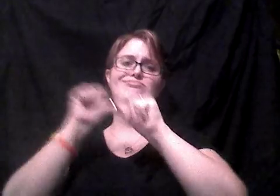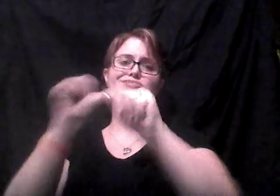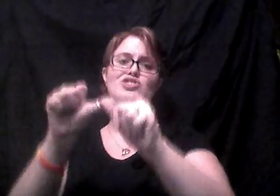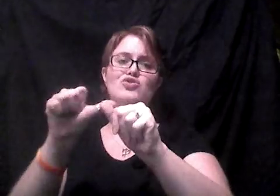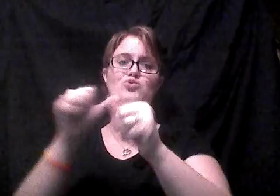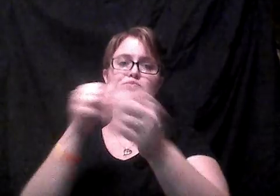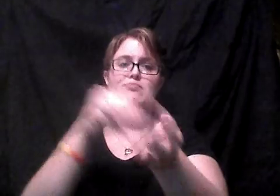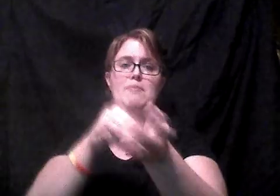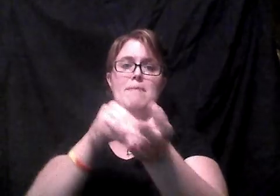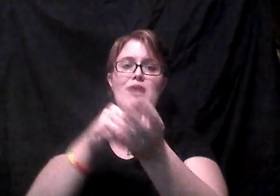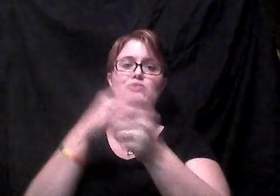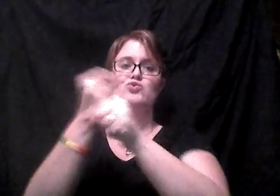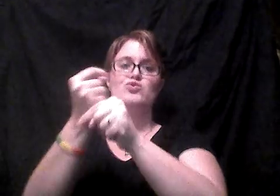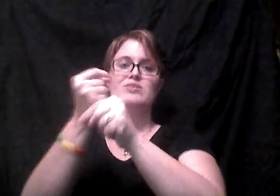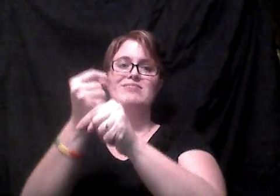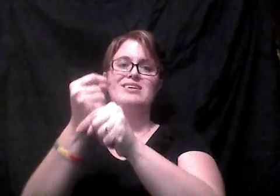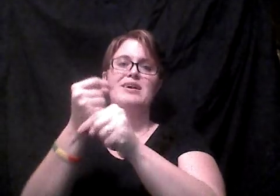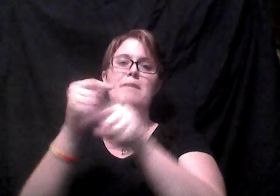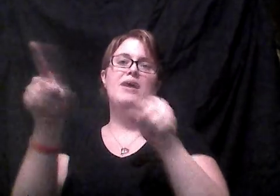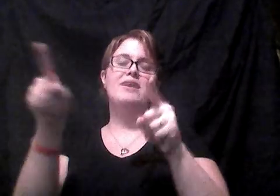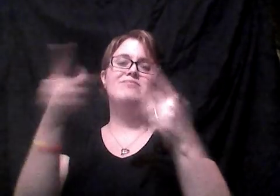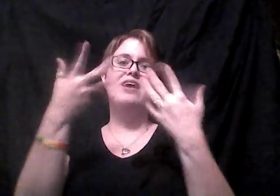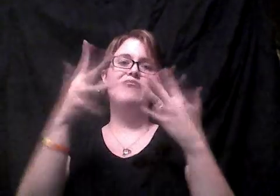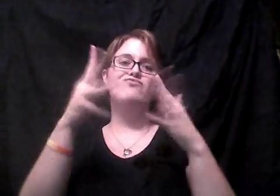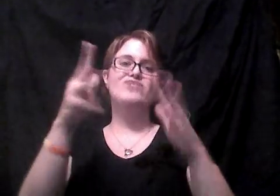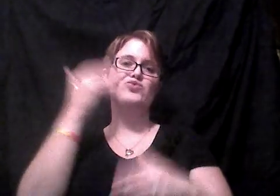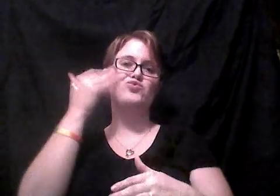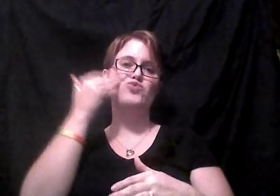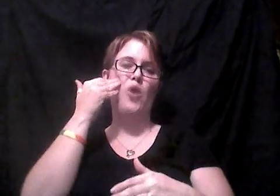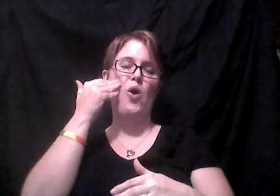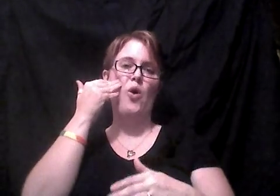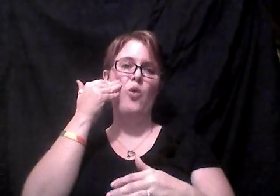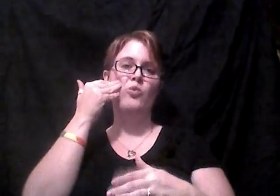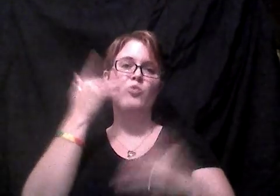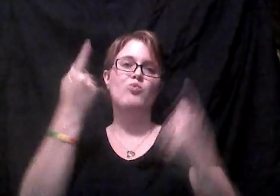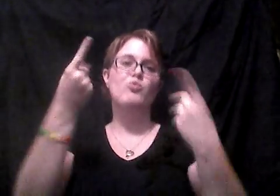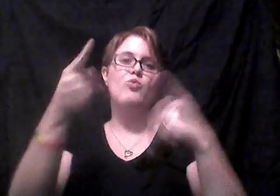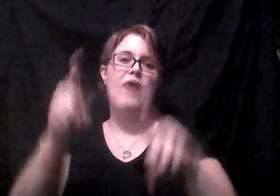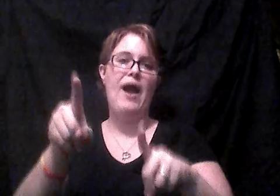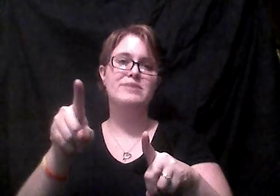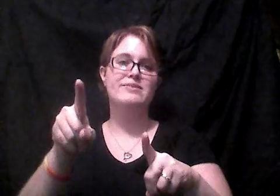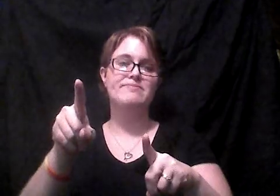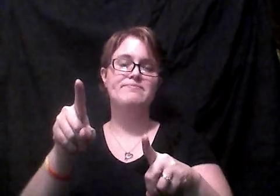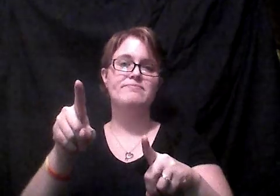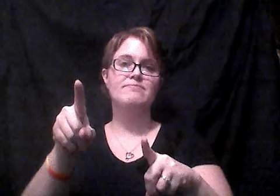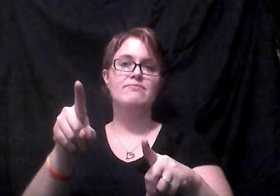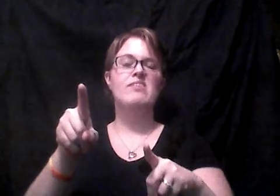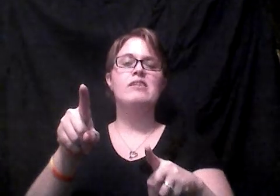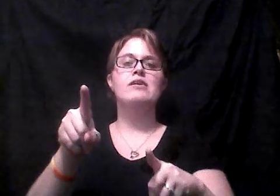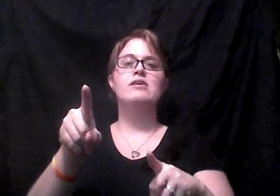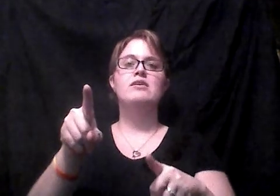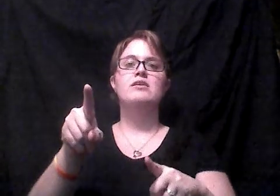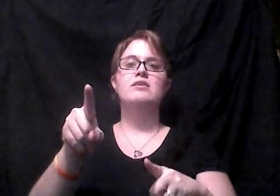end. And I can't control the cards I'm dealt, just how I play the hands. Now, if I'm not morose enough for you, I'm sorry